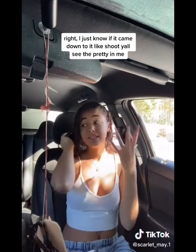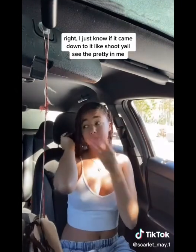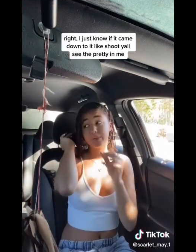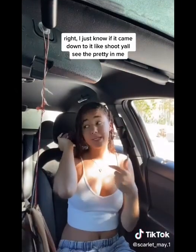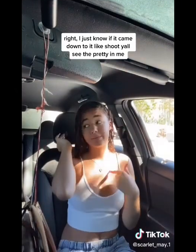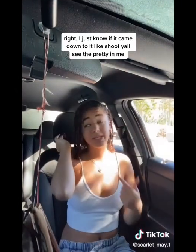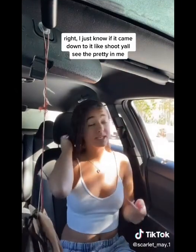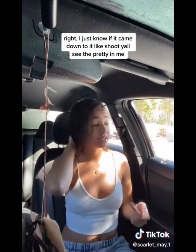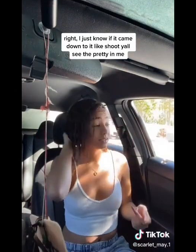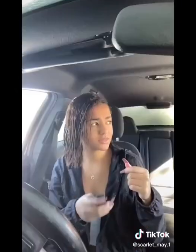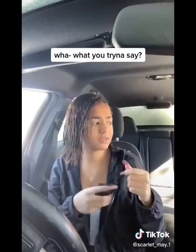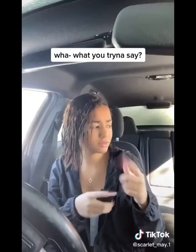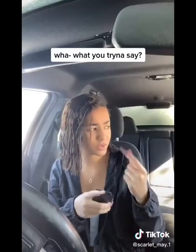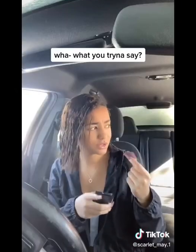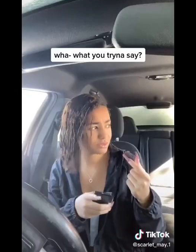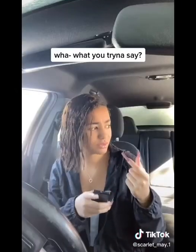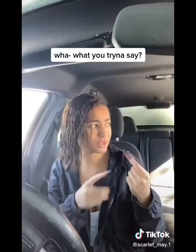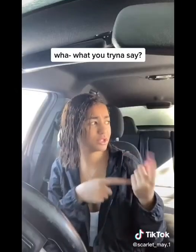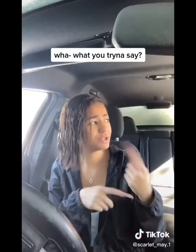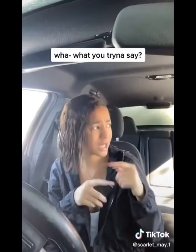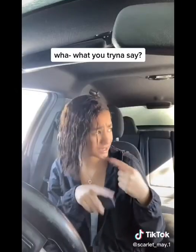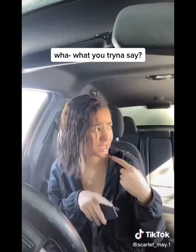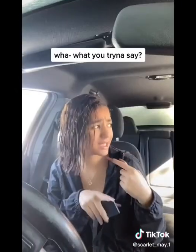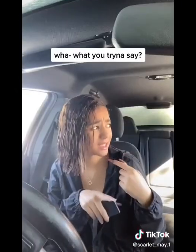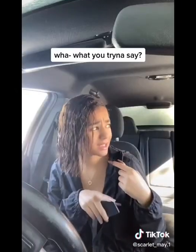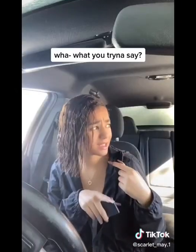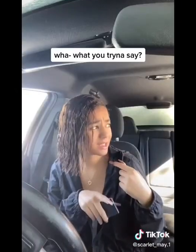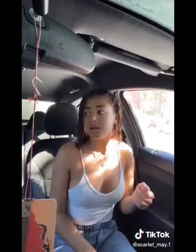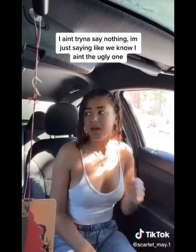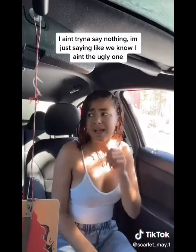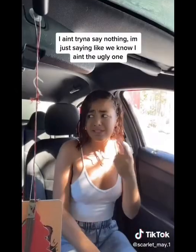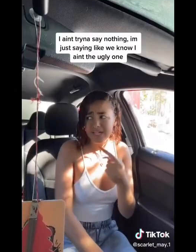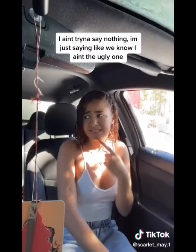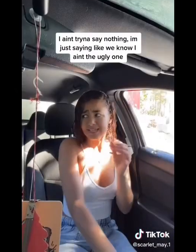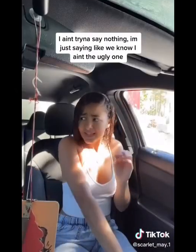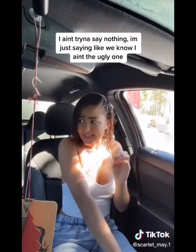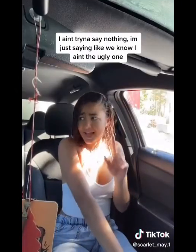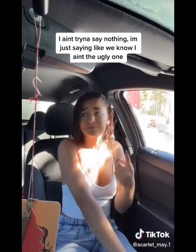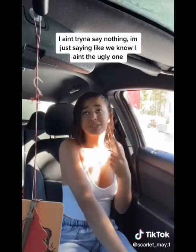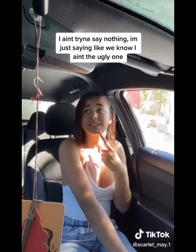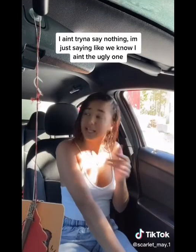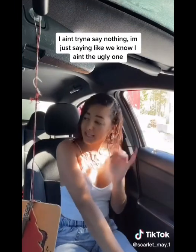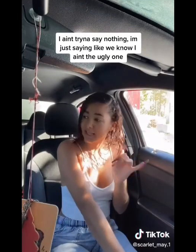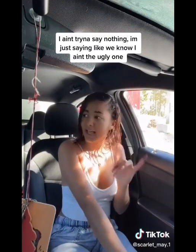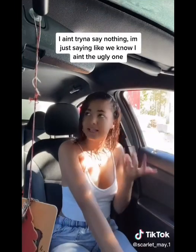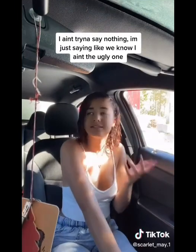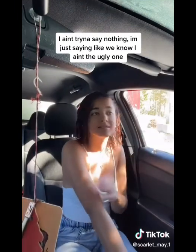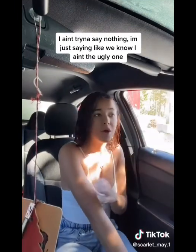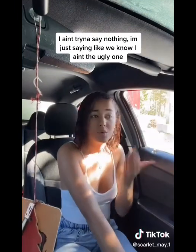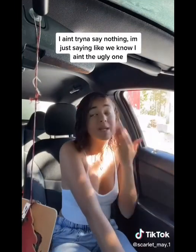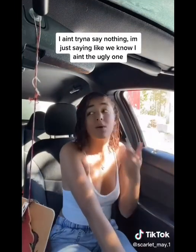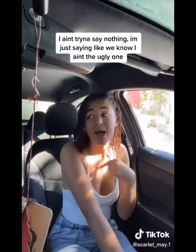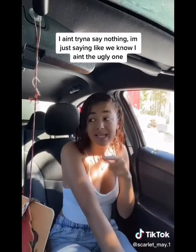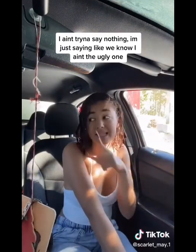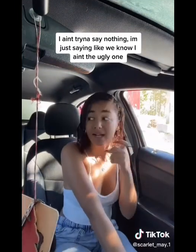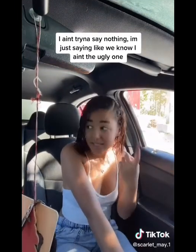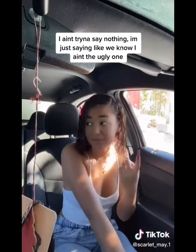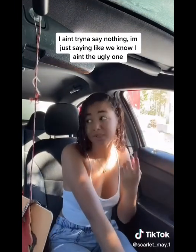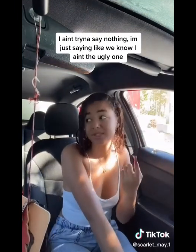pretty in me. What you trying to say? I ain't trying to say nothing. I'm just saying, like, we know I ain't the ugly one.